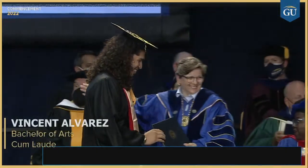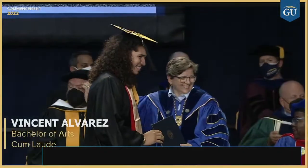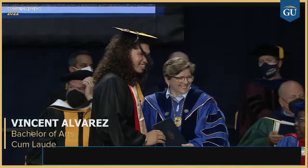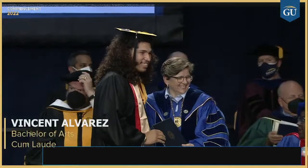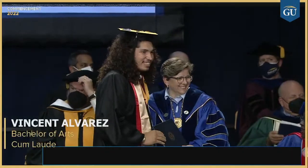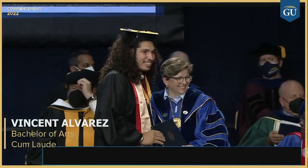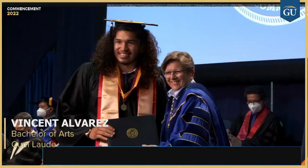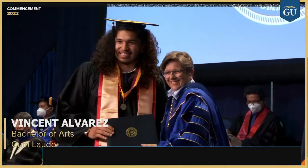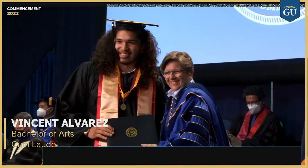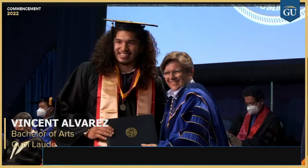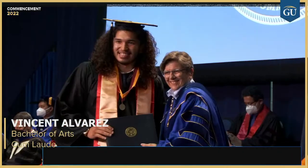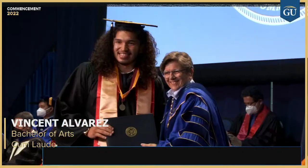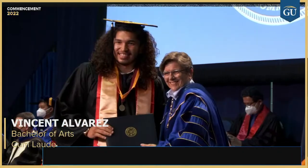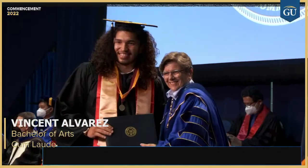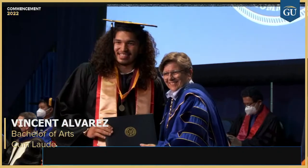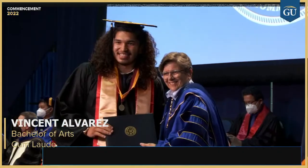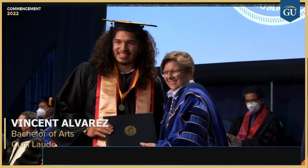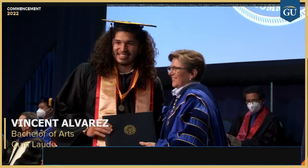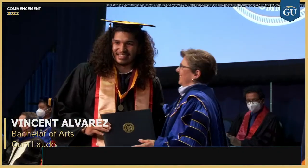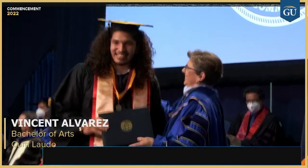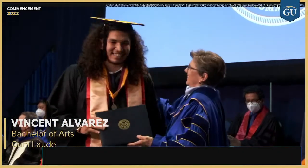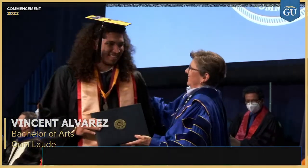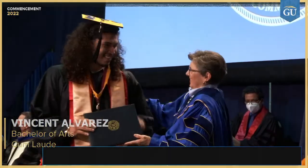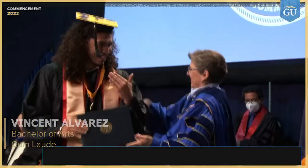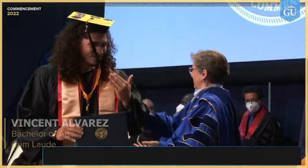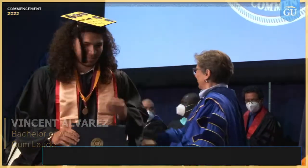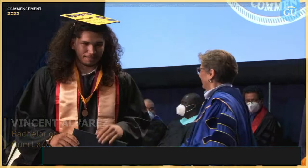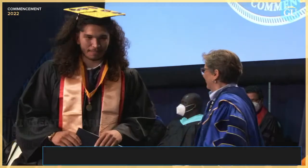Zoe Andrews, Bachelor of Arts.